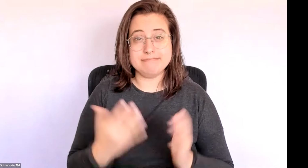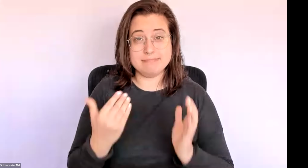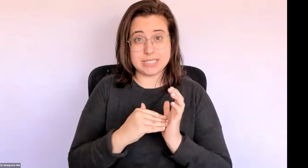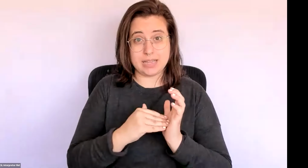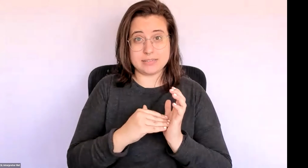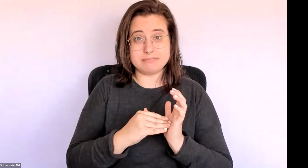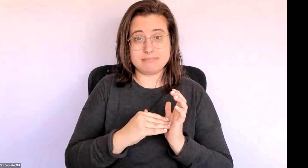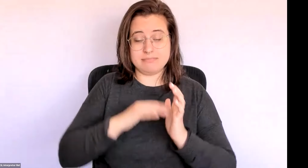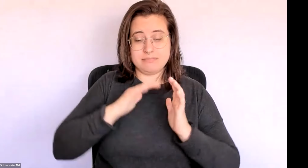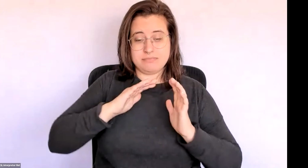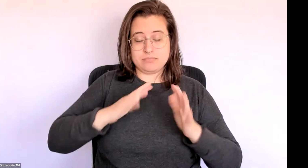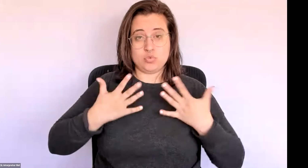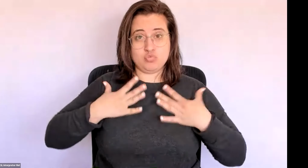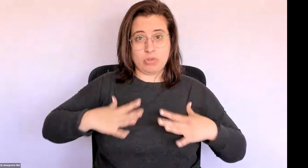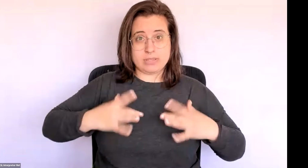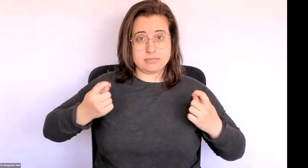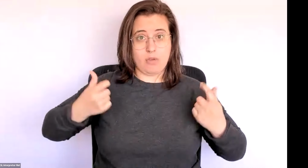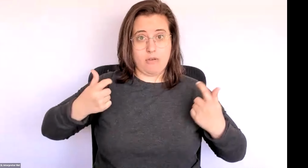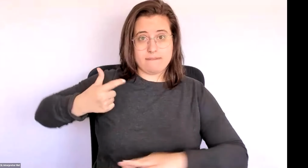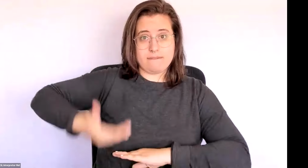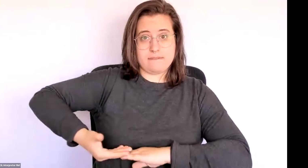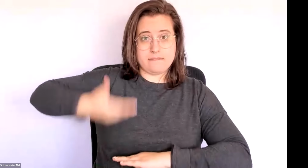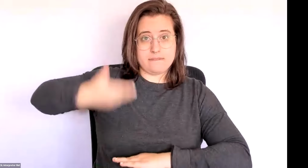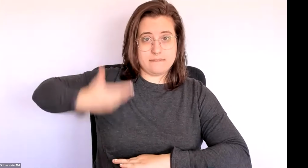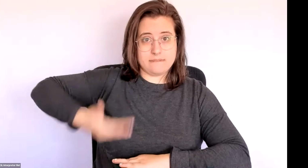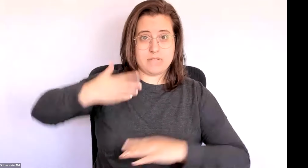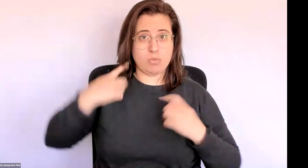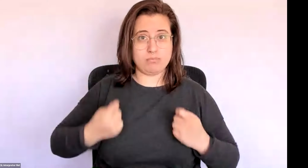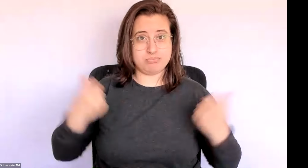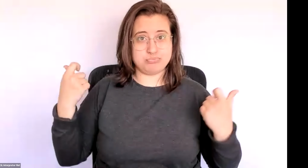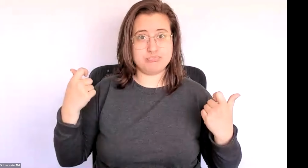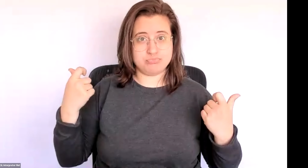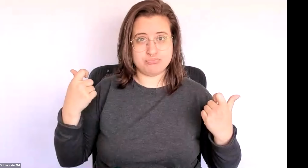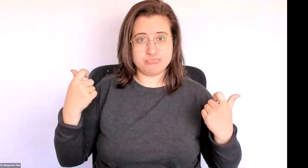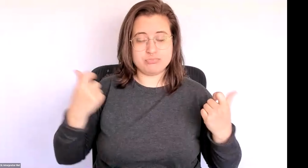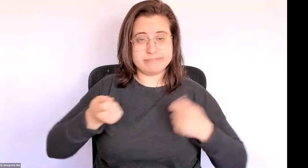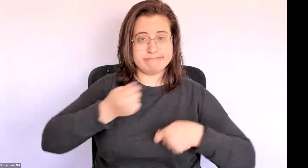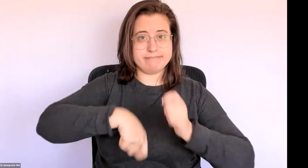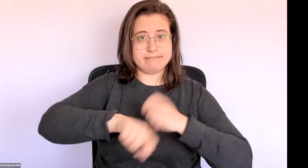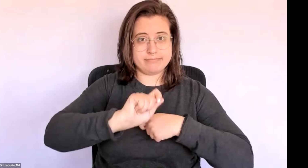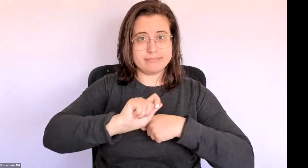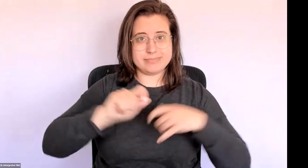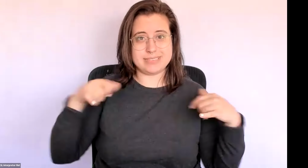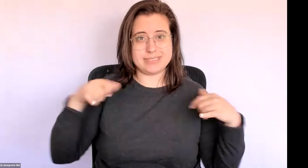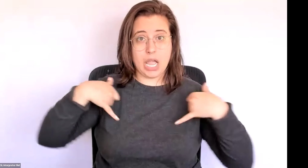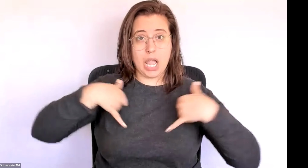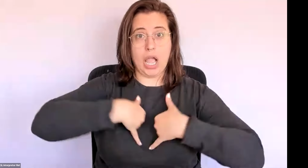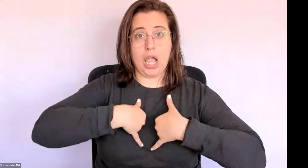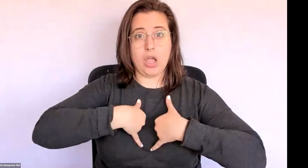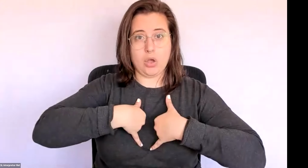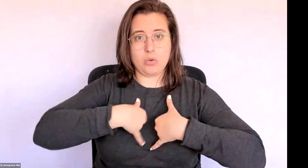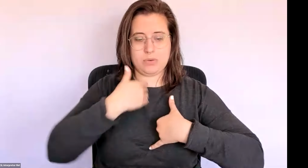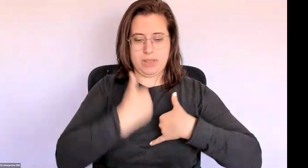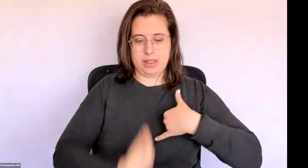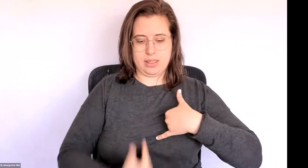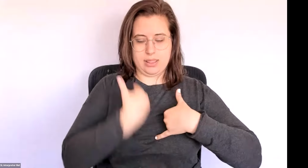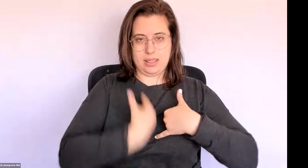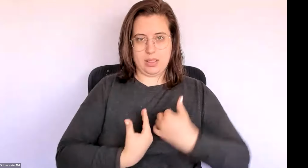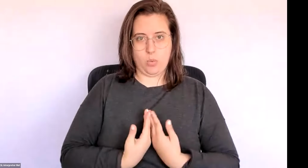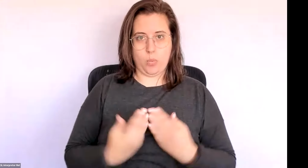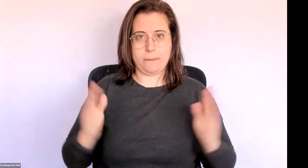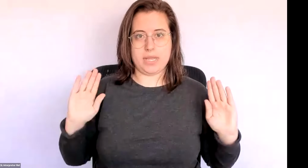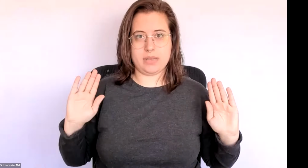up. You will be given a sterile gown that opens up in the front. The study is